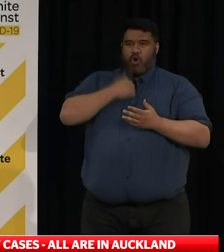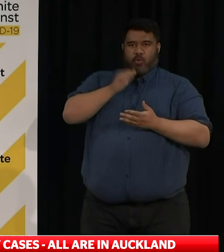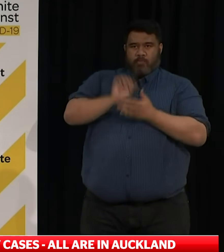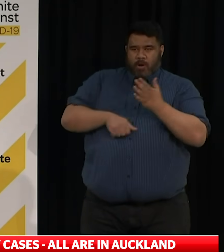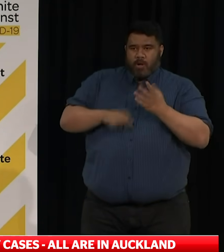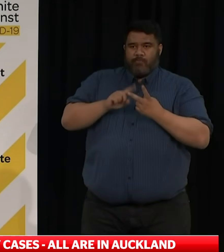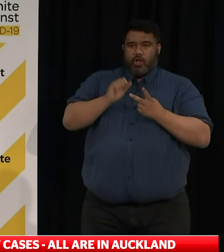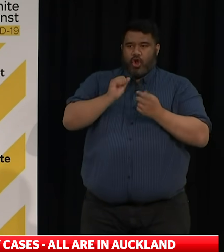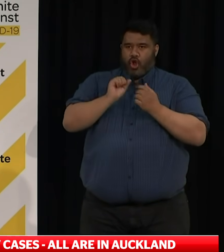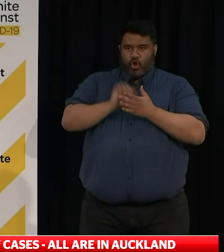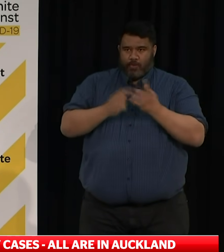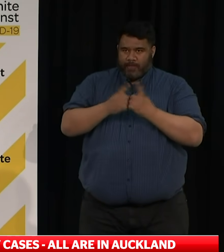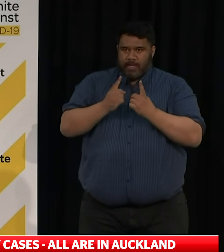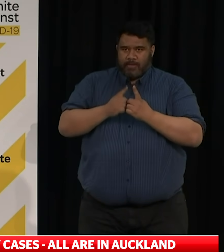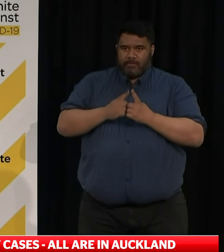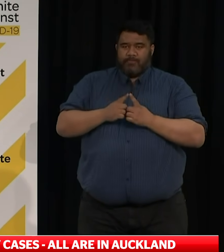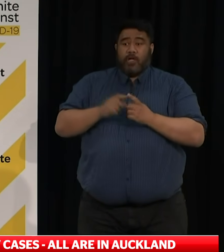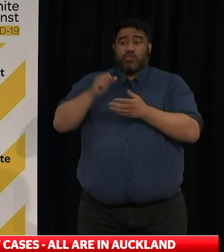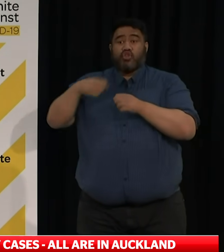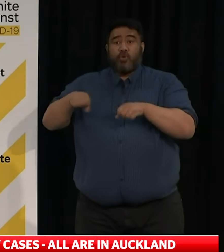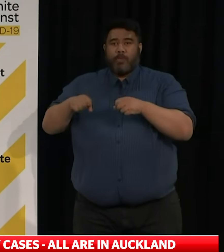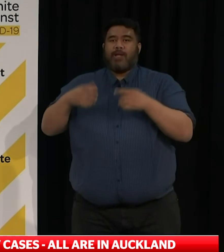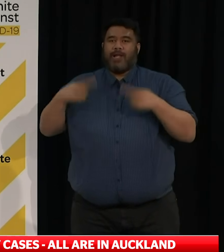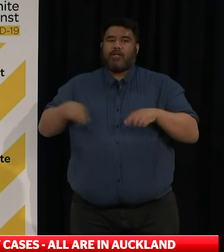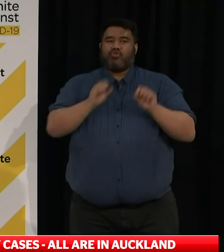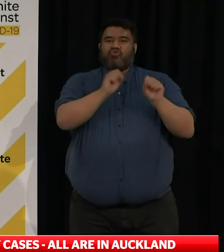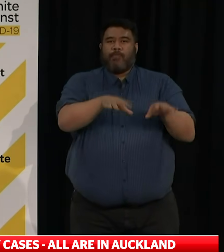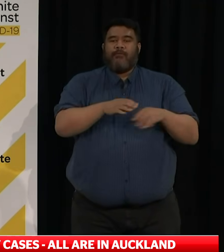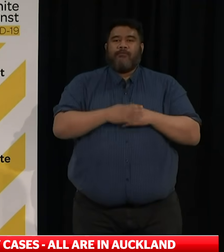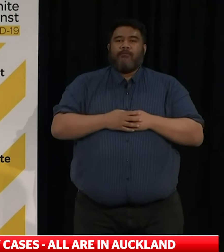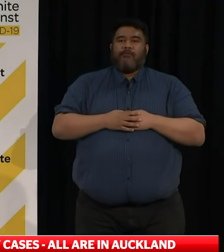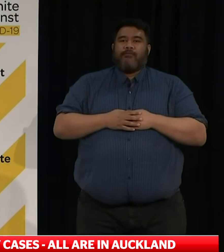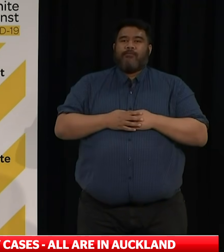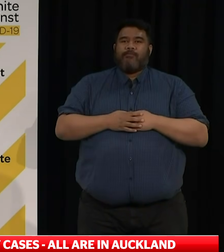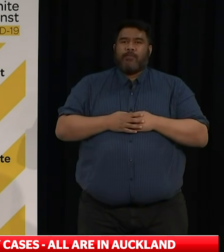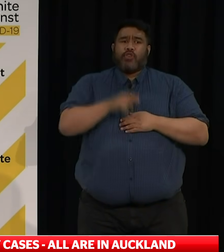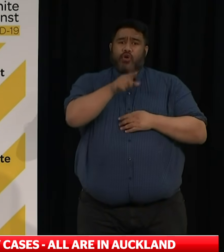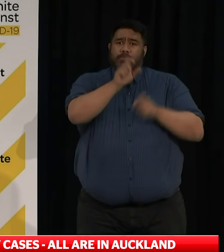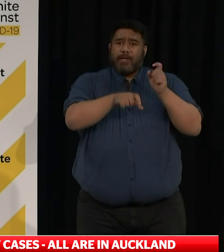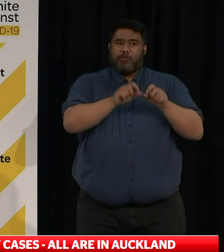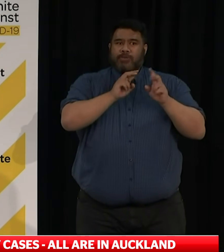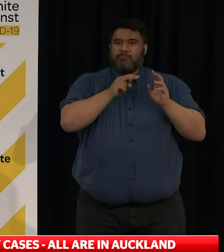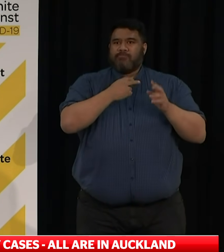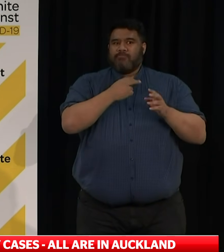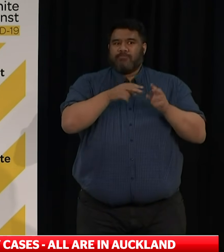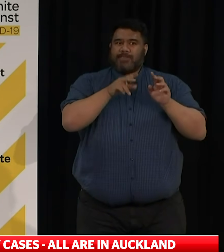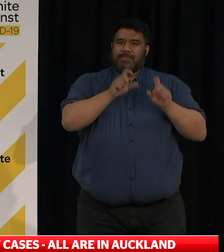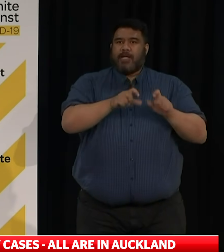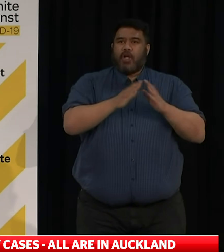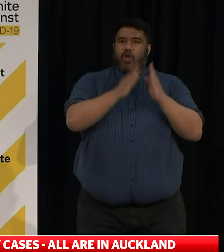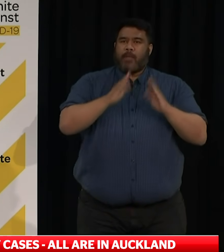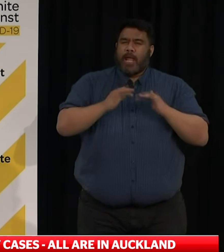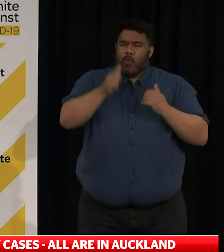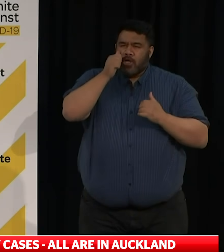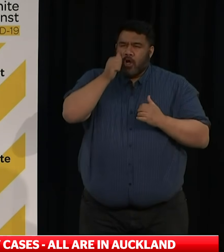supplies. Contactless deliveries are allowed. They will be monitored through smartphone technology and regular random phone calls to